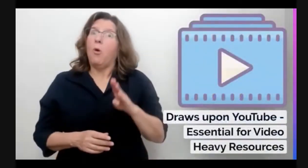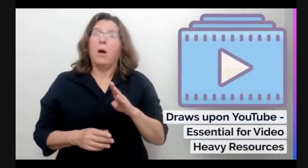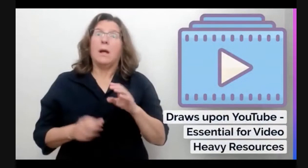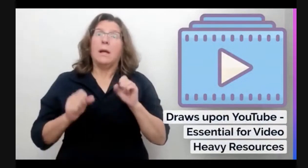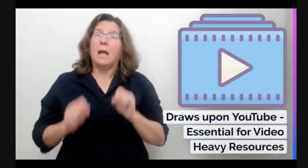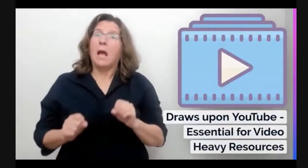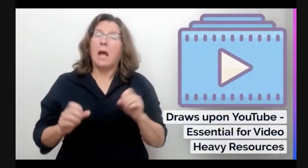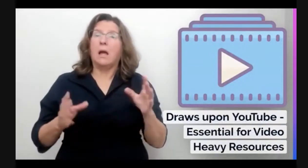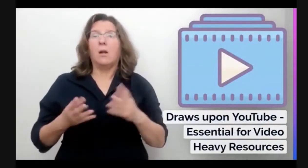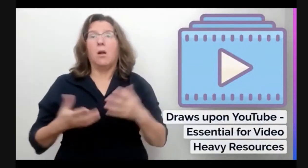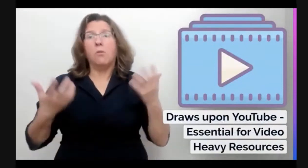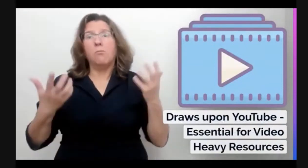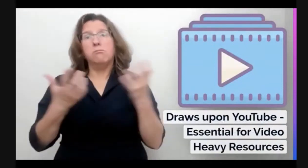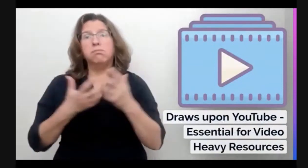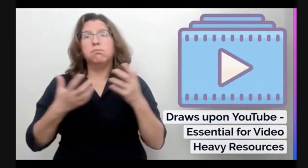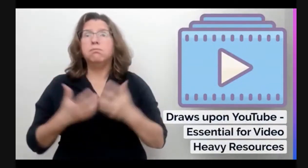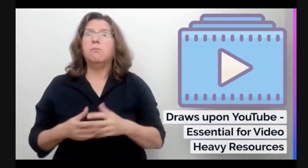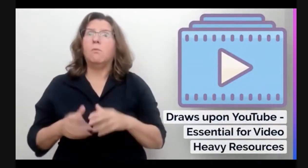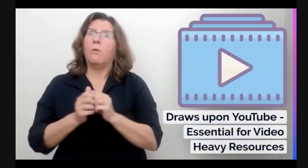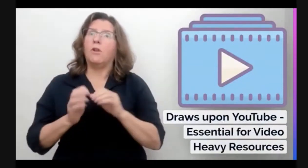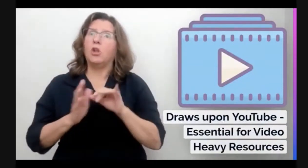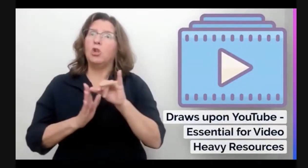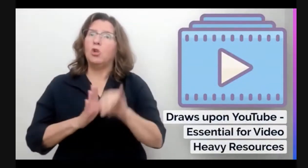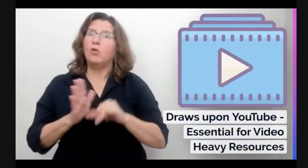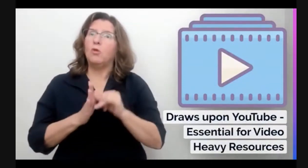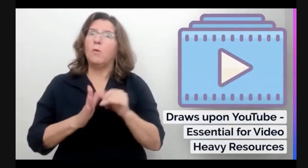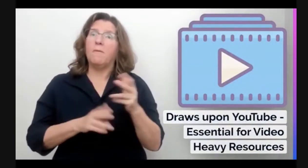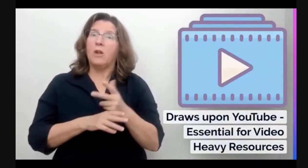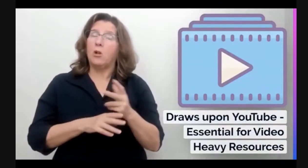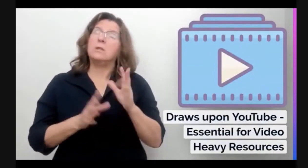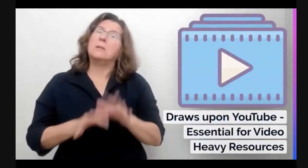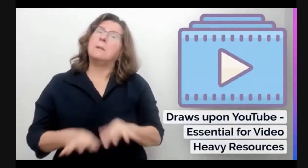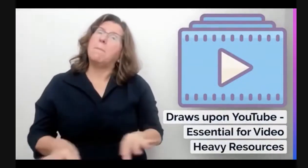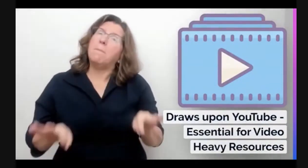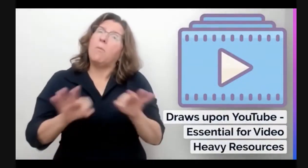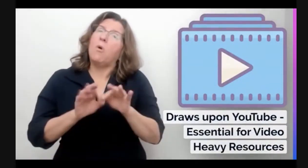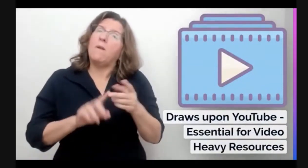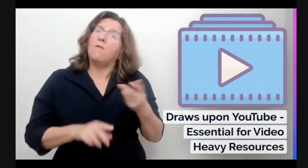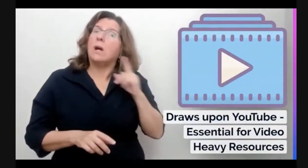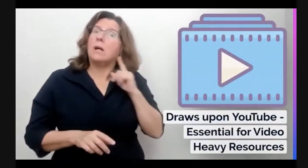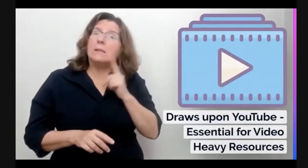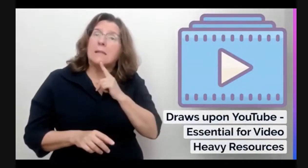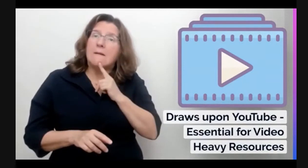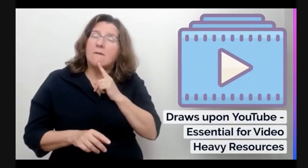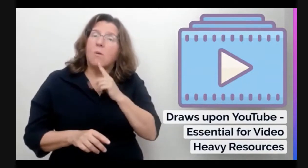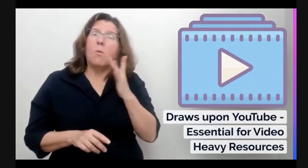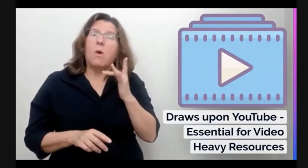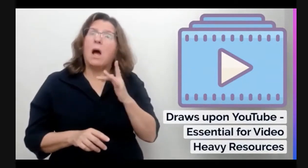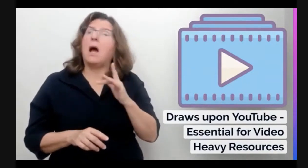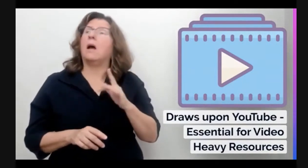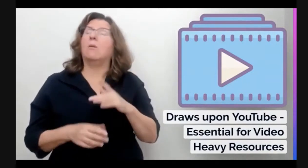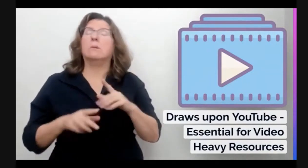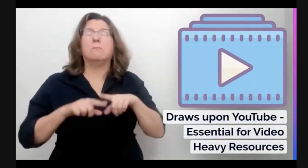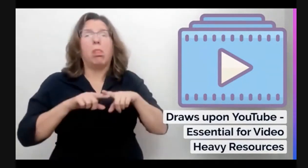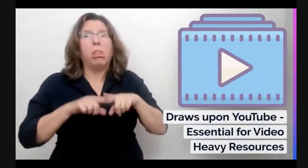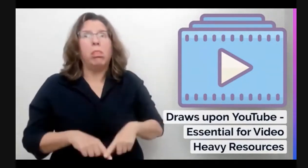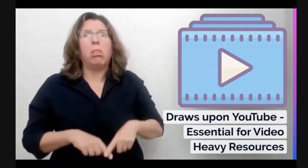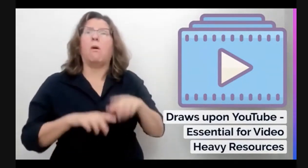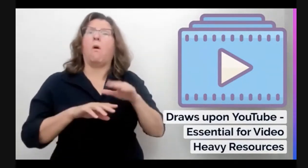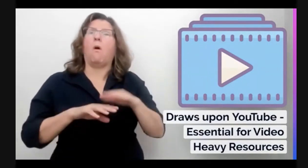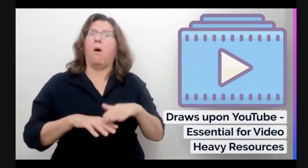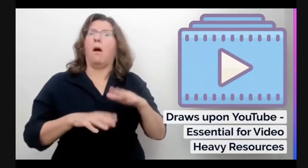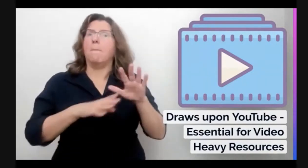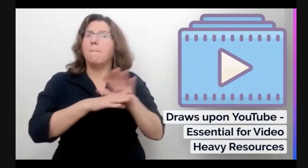PressBooks is very compatible with YouTube-created content. This is particularly beneficial